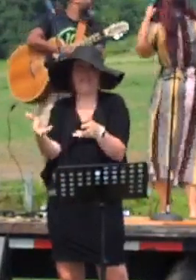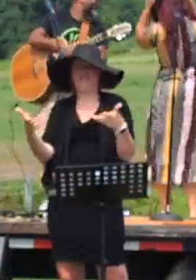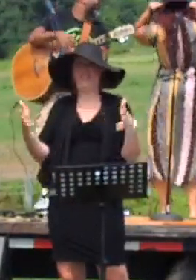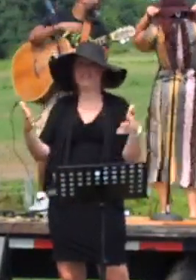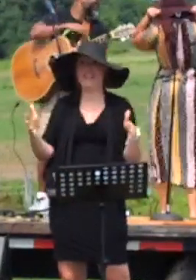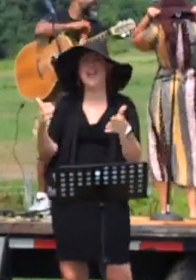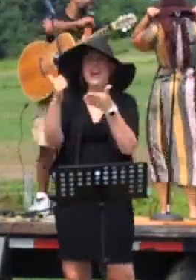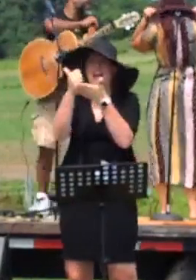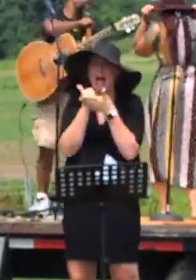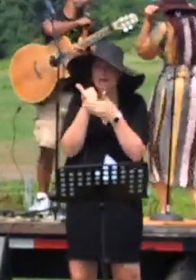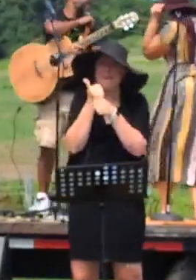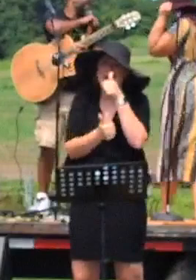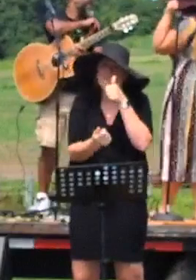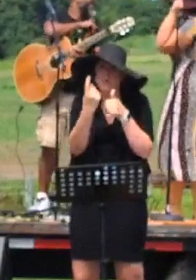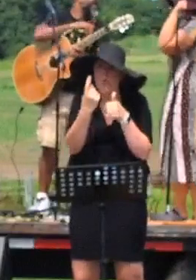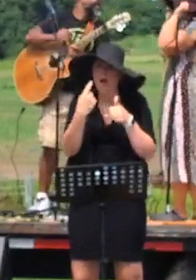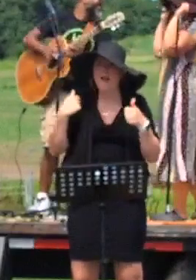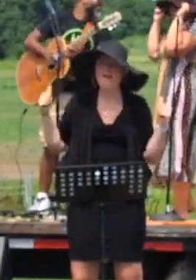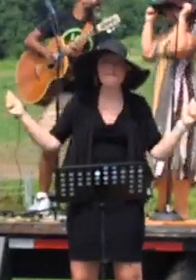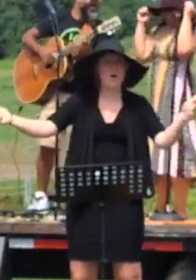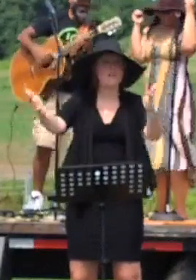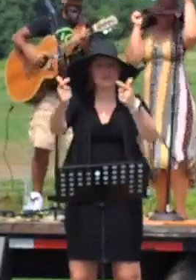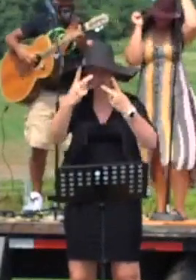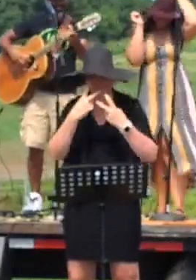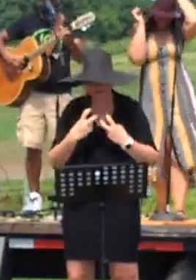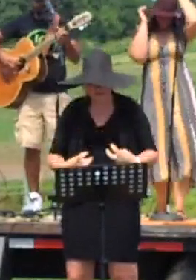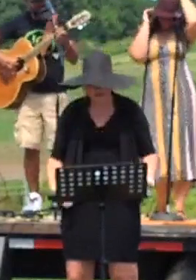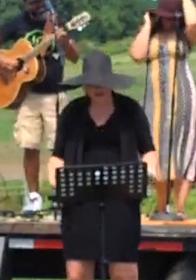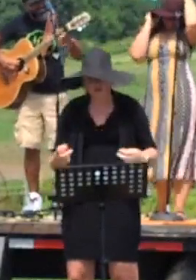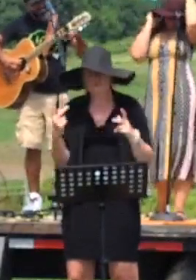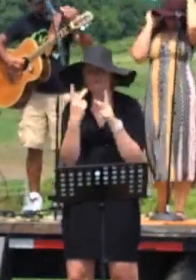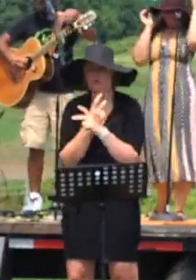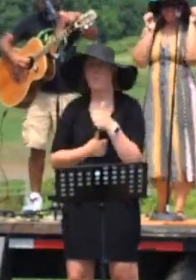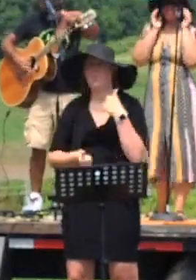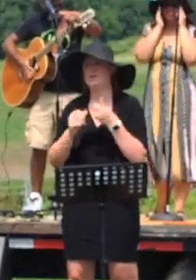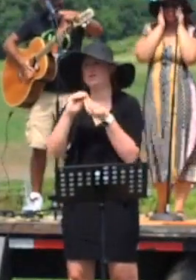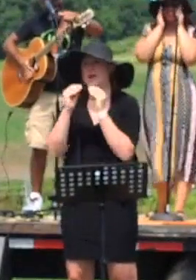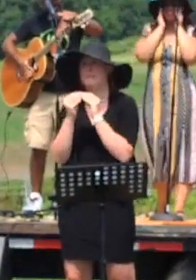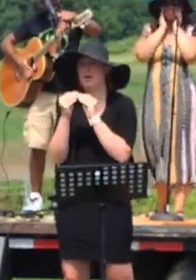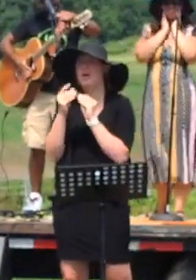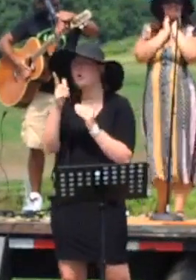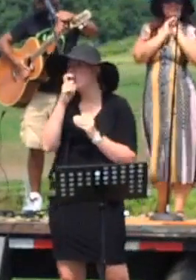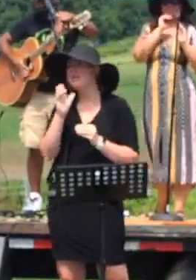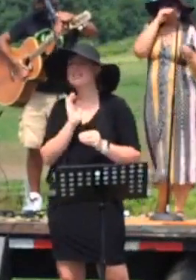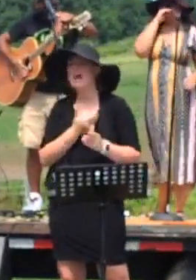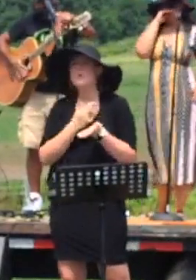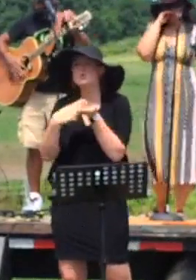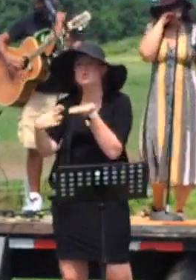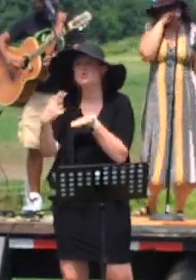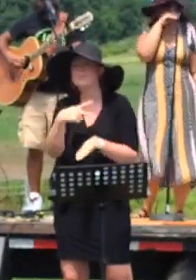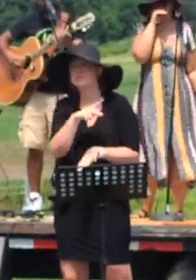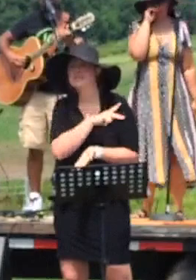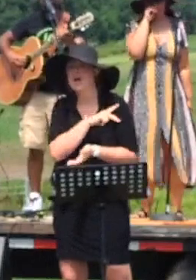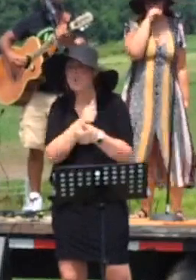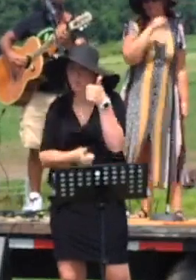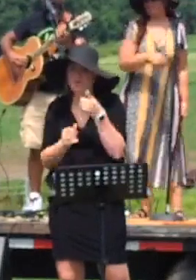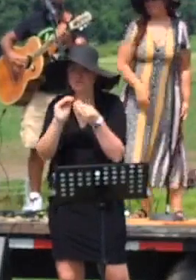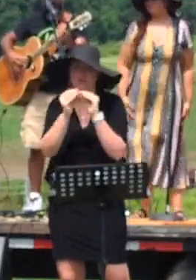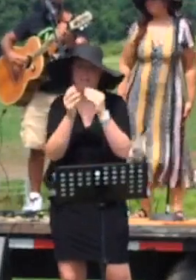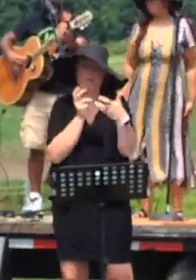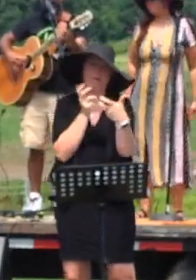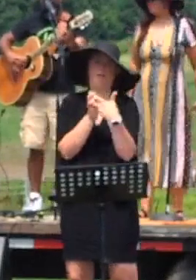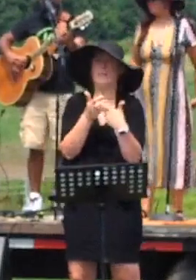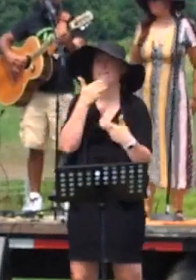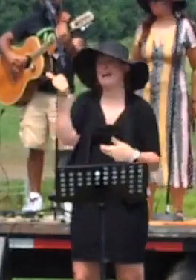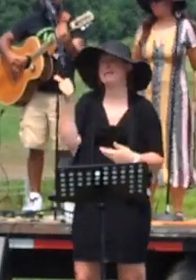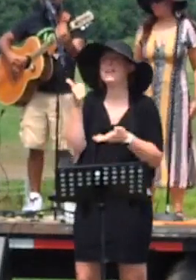series, help each one of us to realize our true selves that you have made us to be. Help us